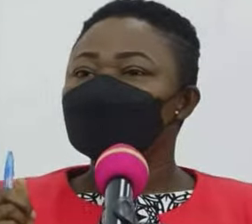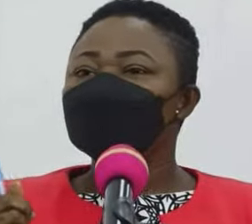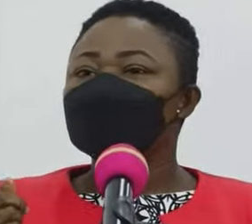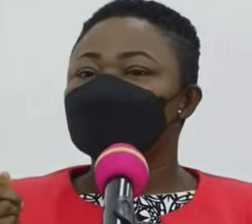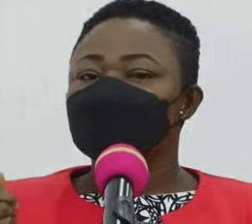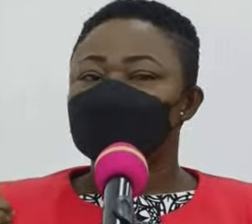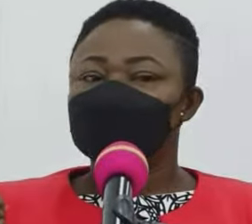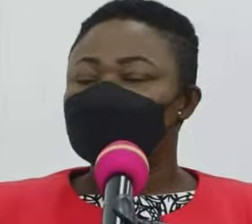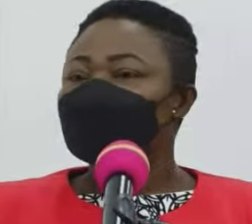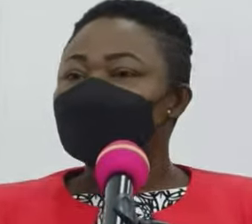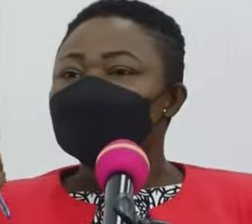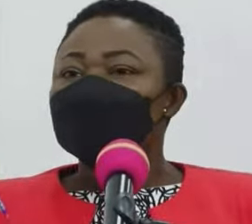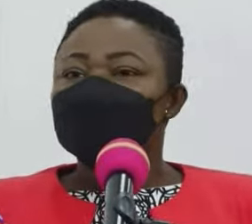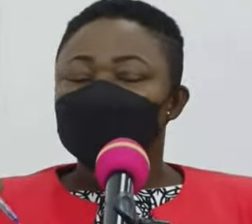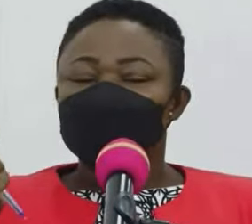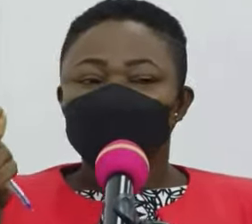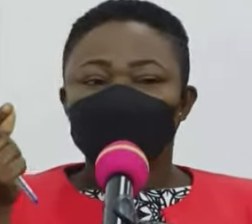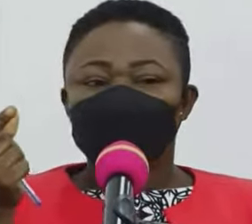also on the issue of